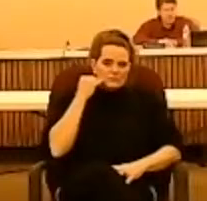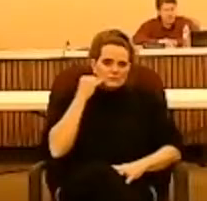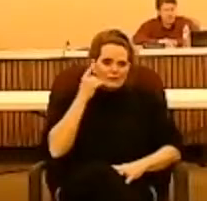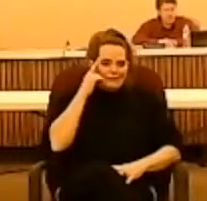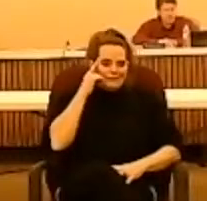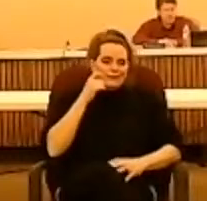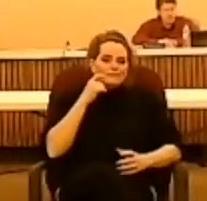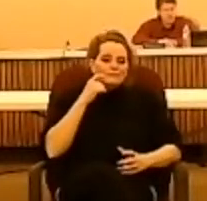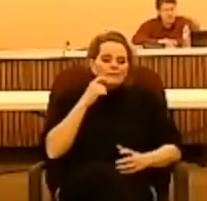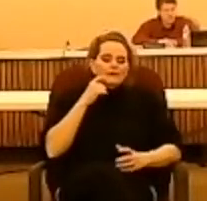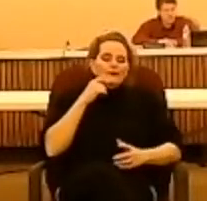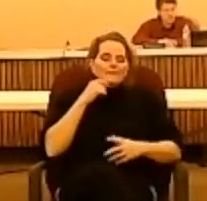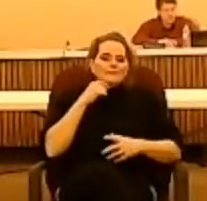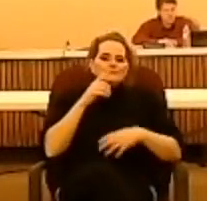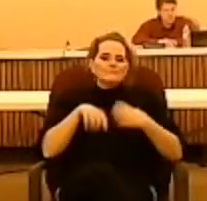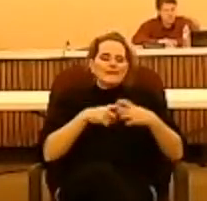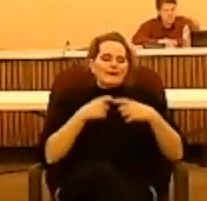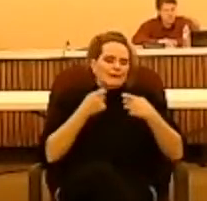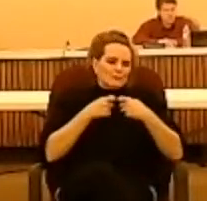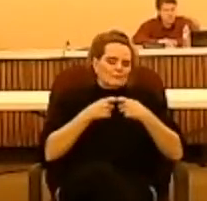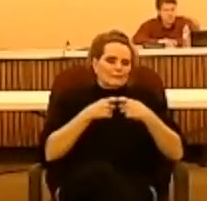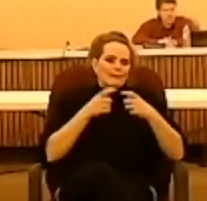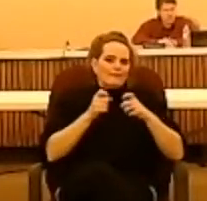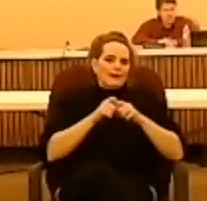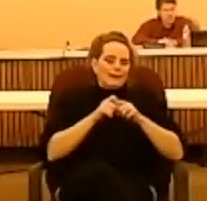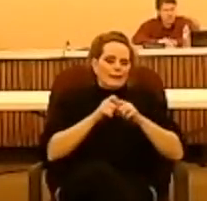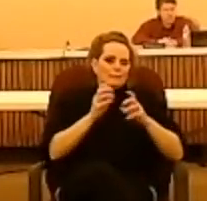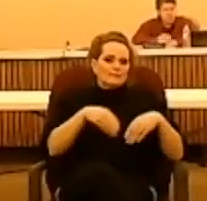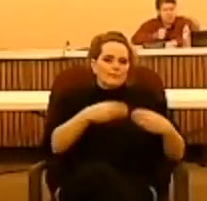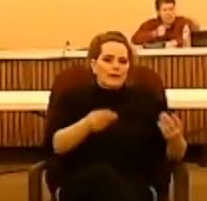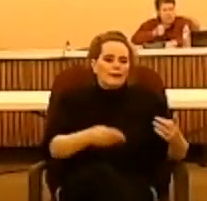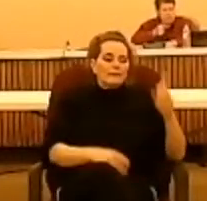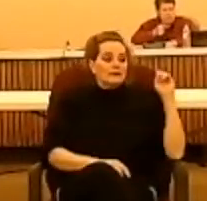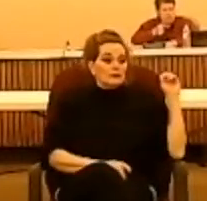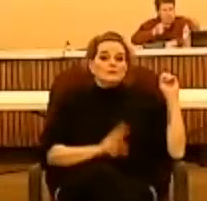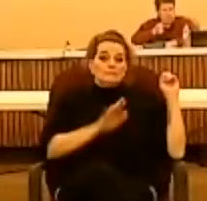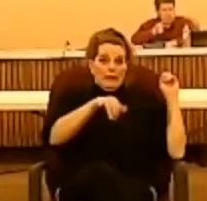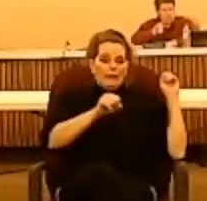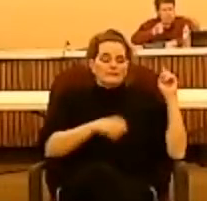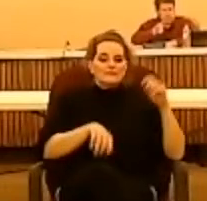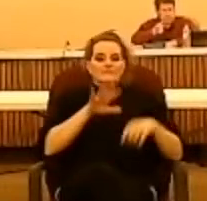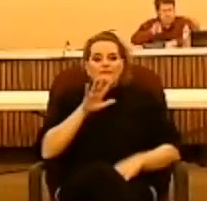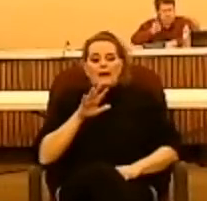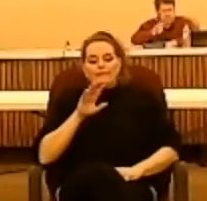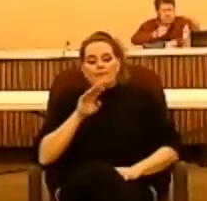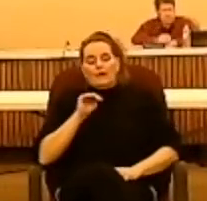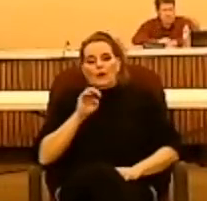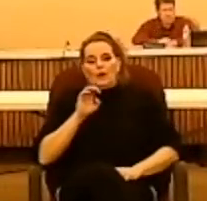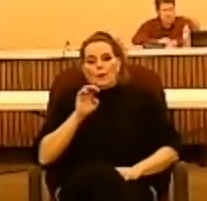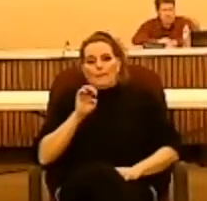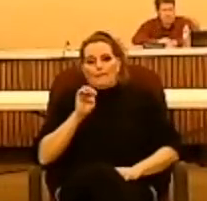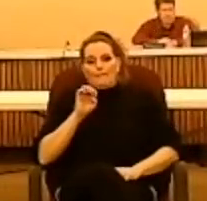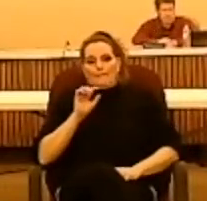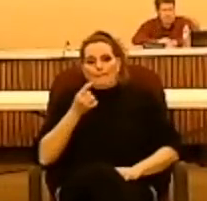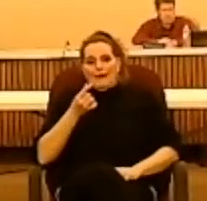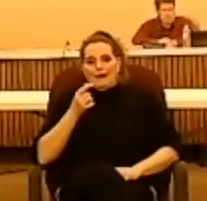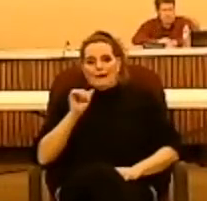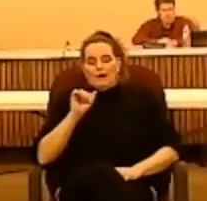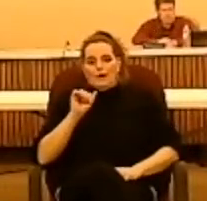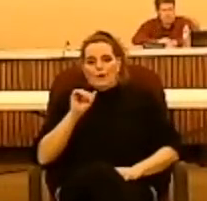Yeah. It- That's good. It's 5 megawatts. It's been a long time. If you wish to speak, coming up to the.